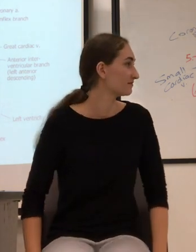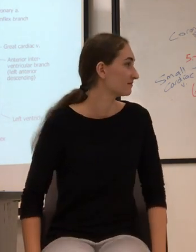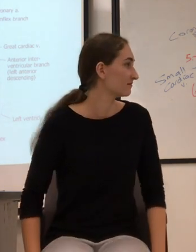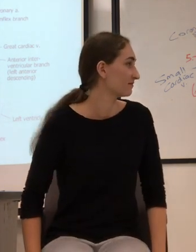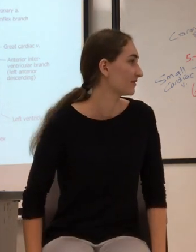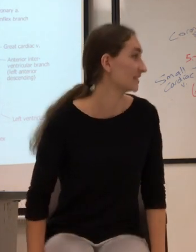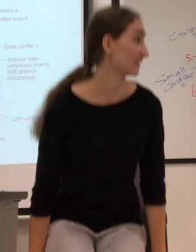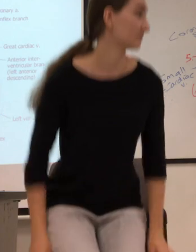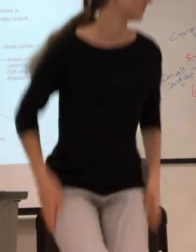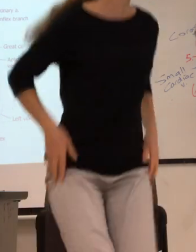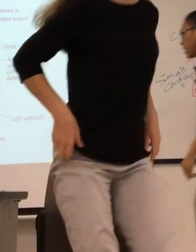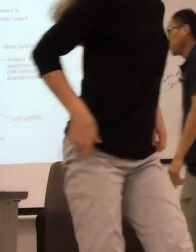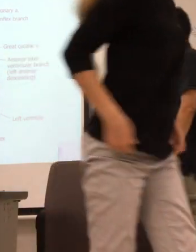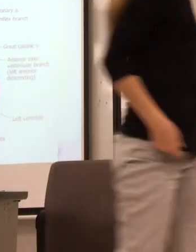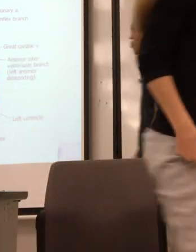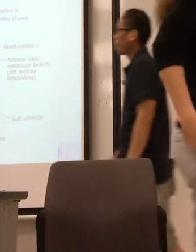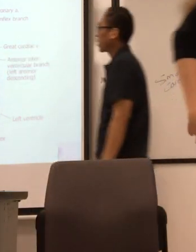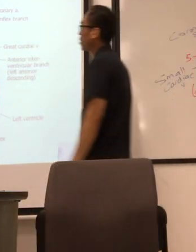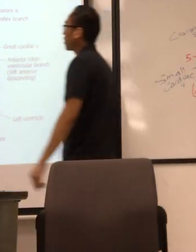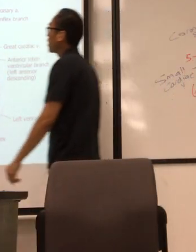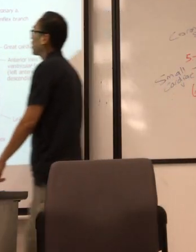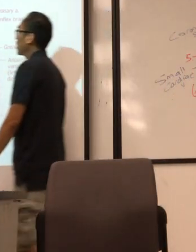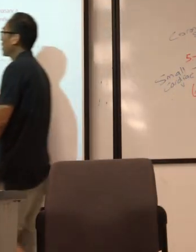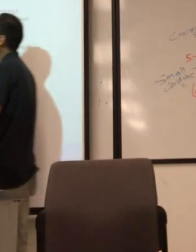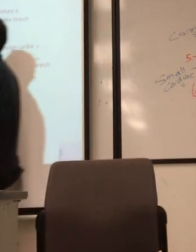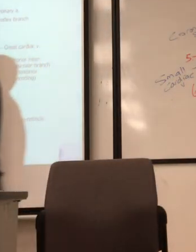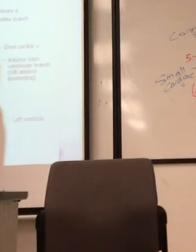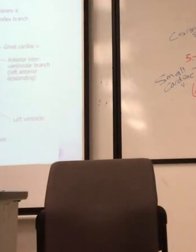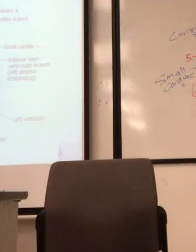All veins drain to the coronary